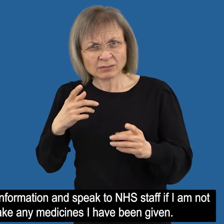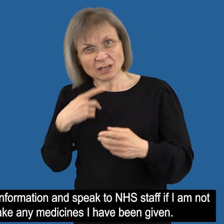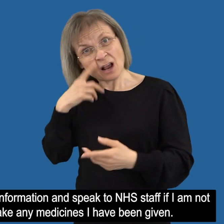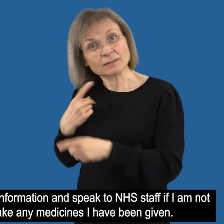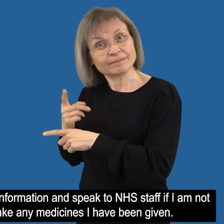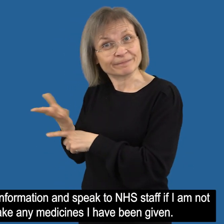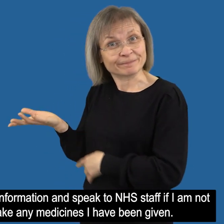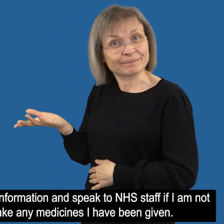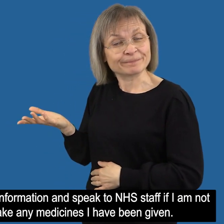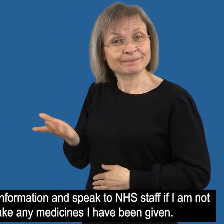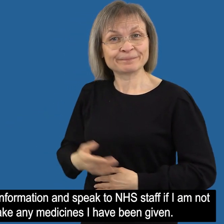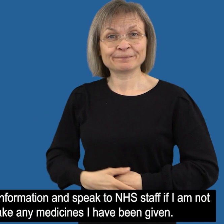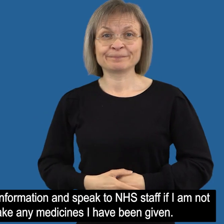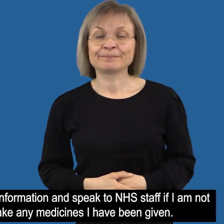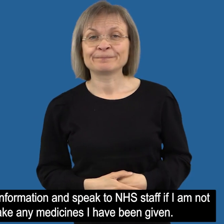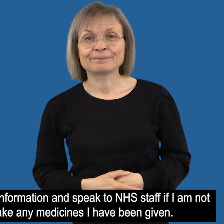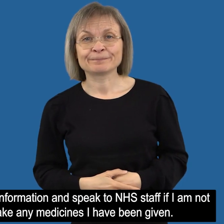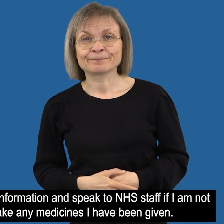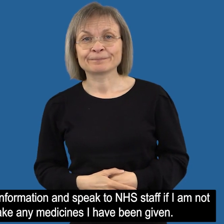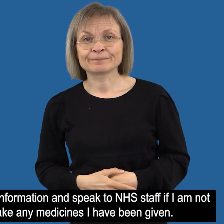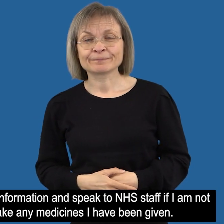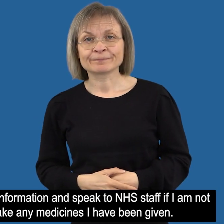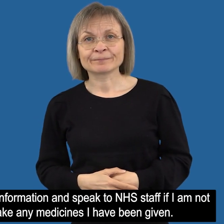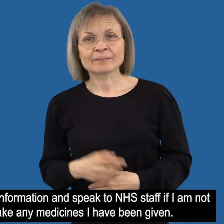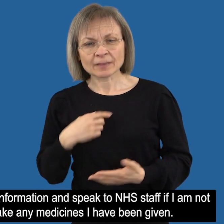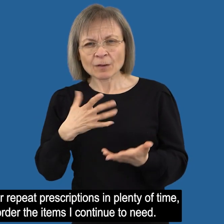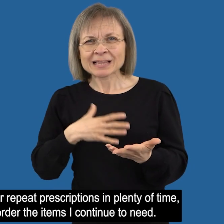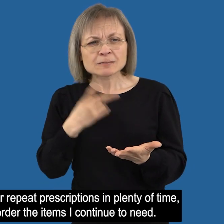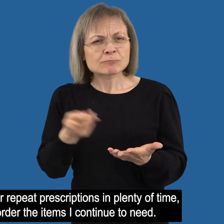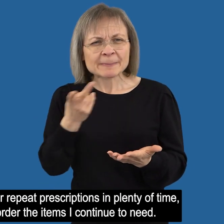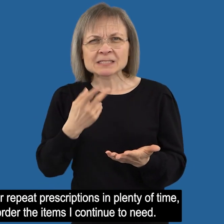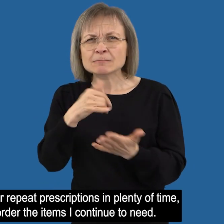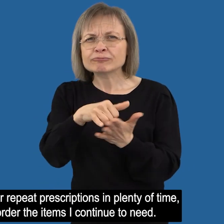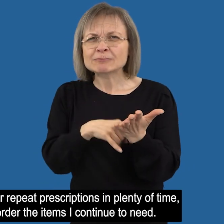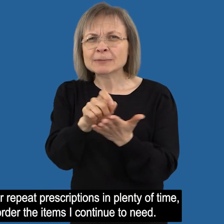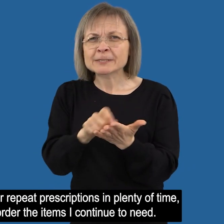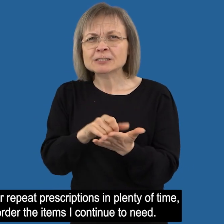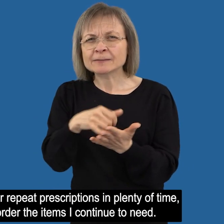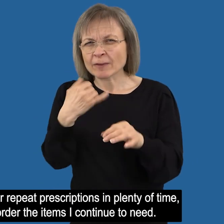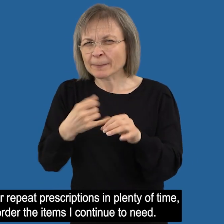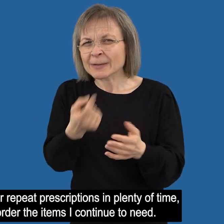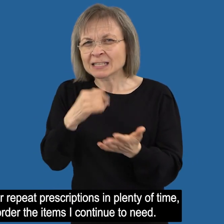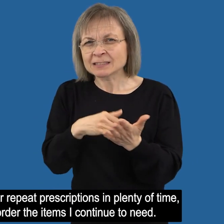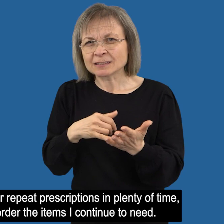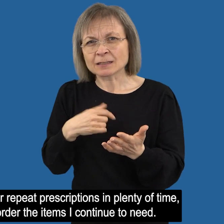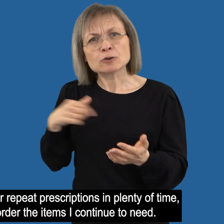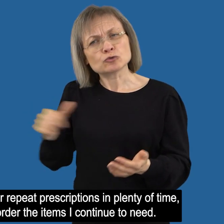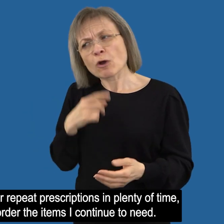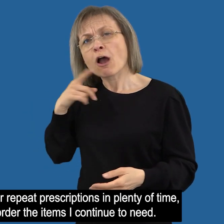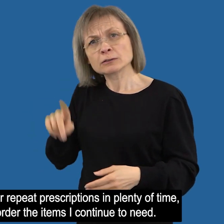I can ask for more information and speak to NHS staff if I am not sure how to take any medicines I have been given. I